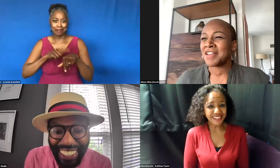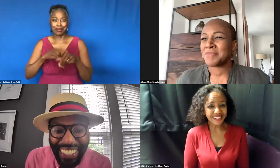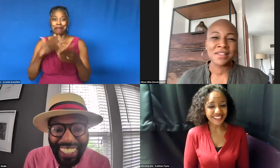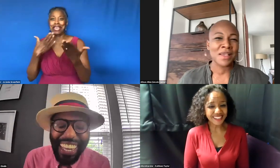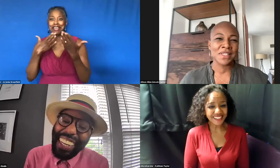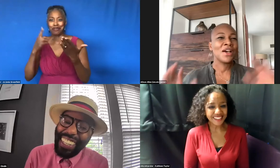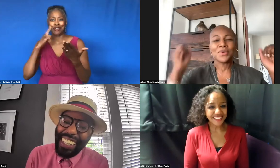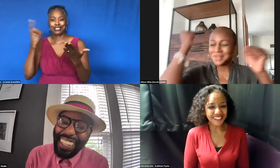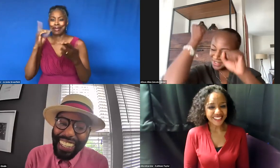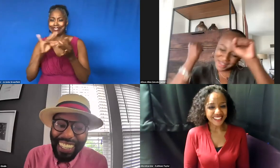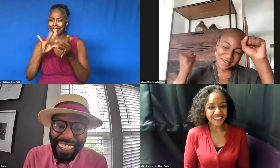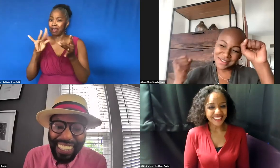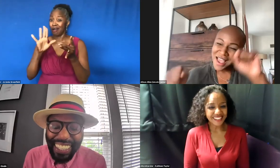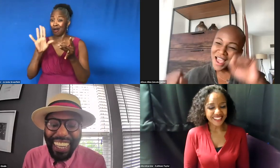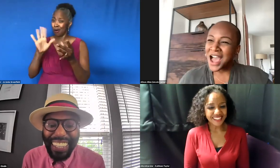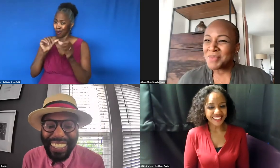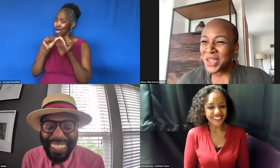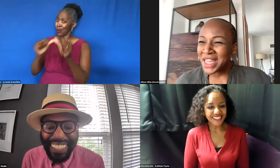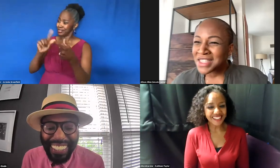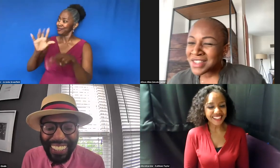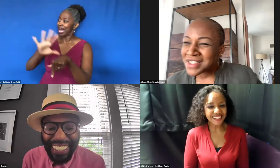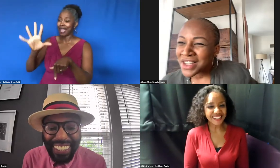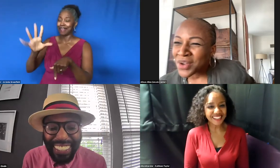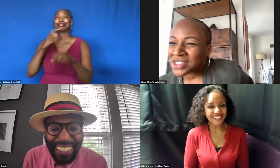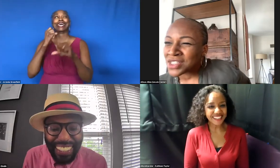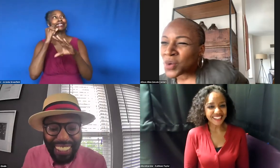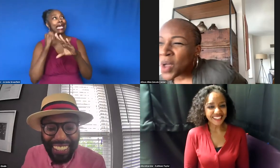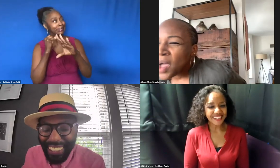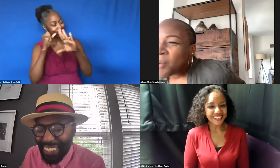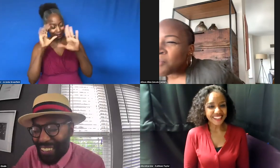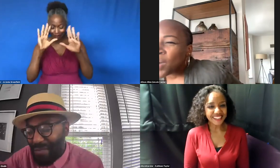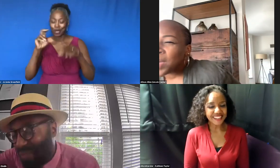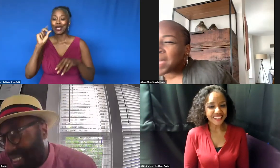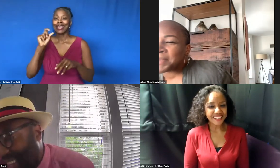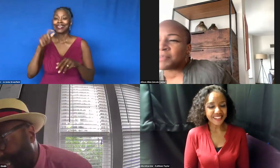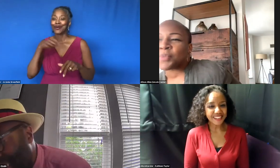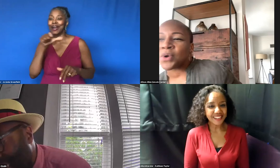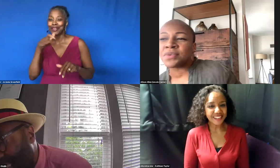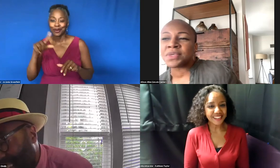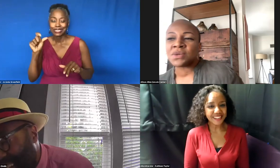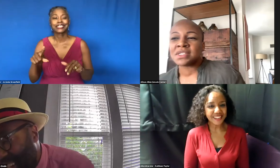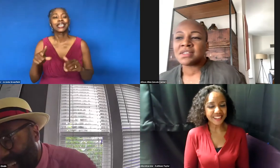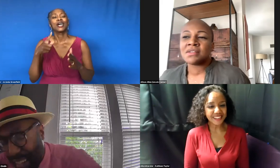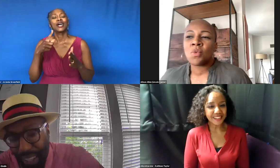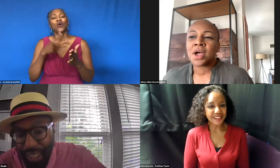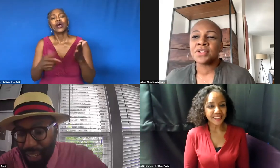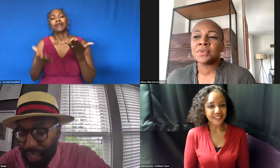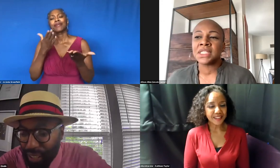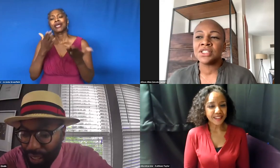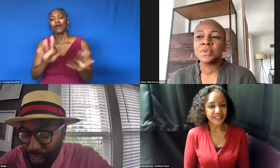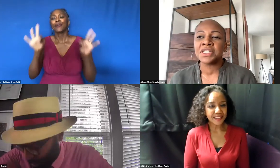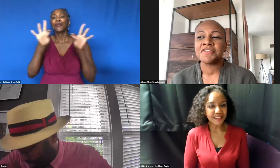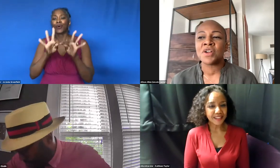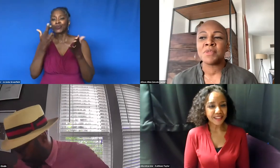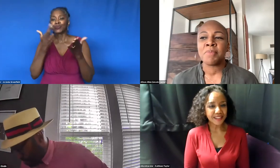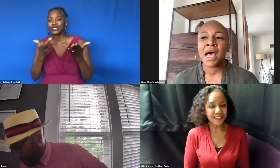going to five, because I was like, oh, yes. Okay, let's take a question. So what might be some important resources one could